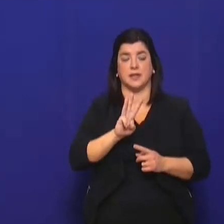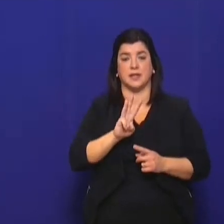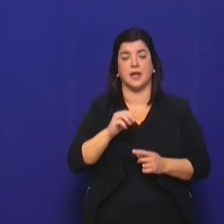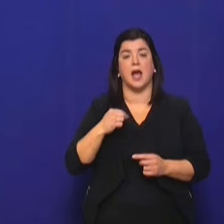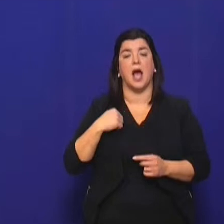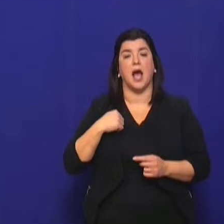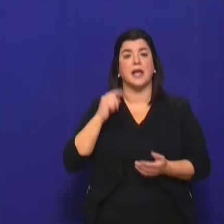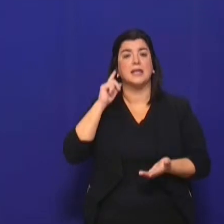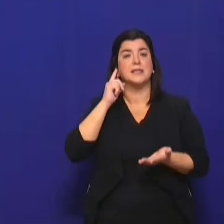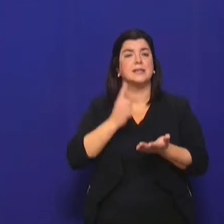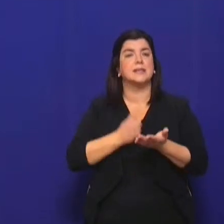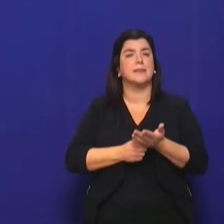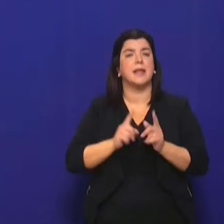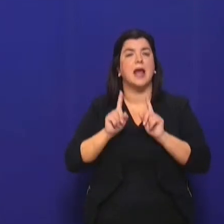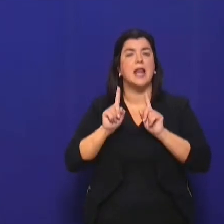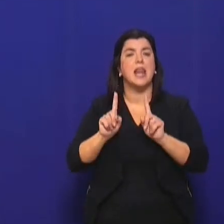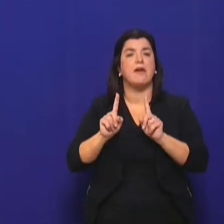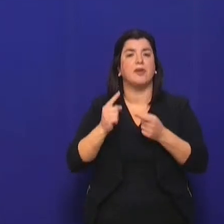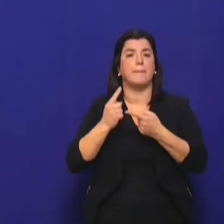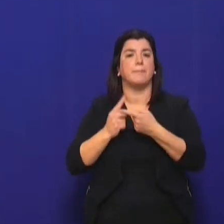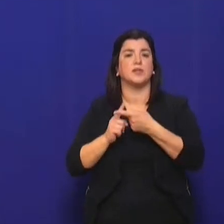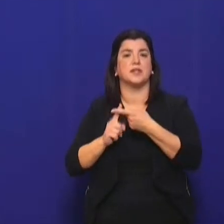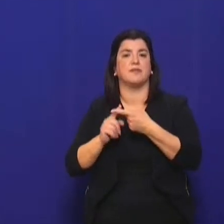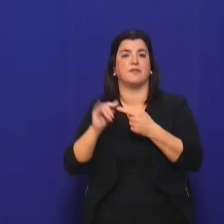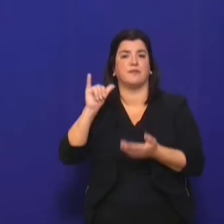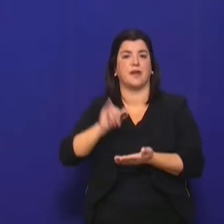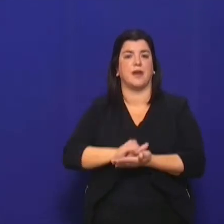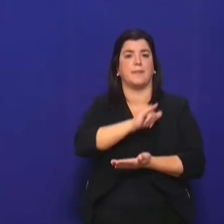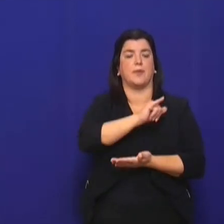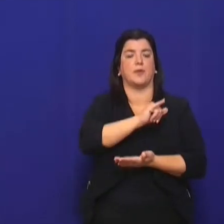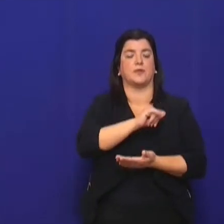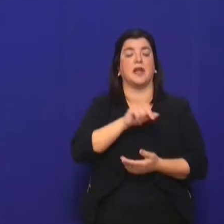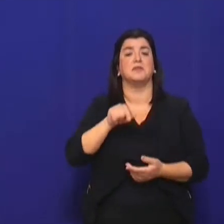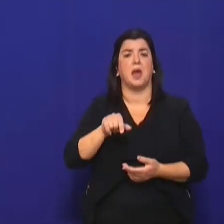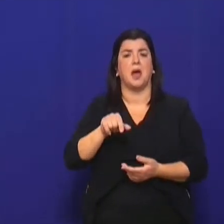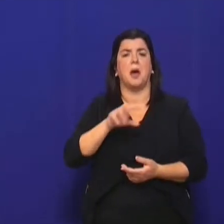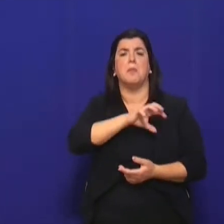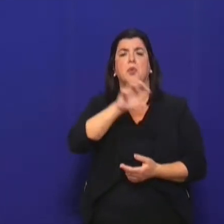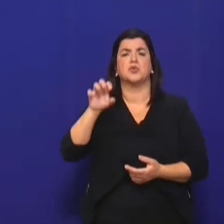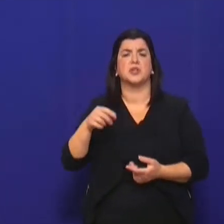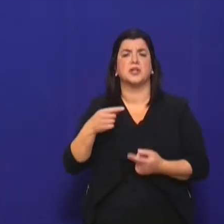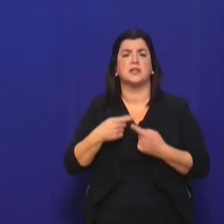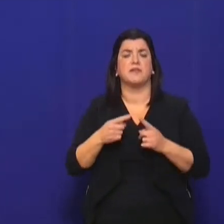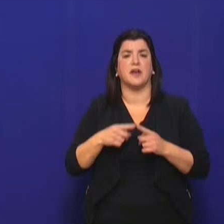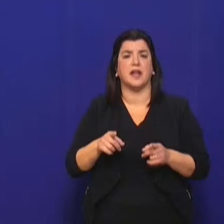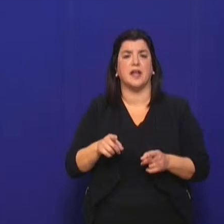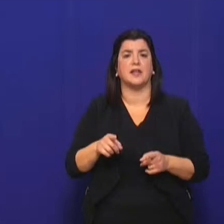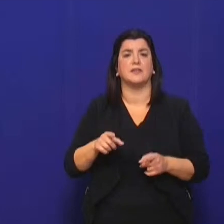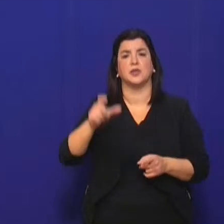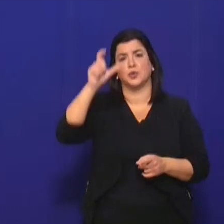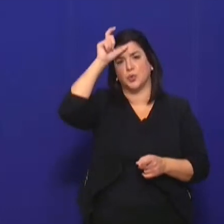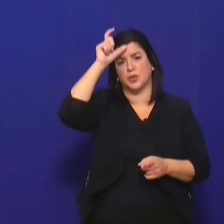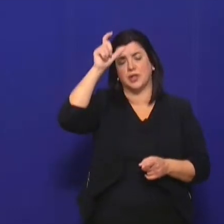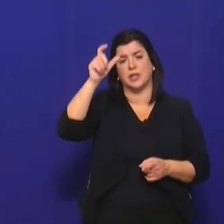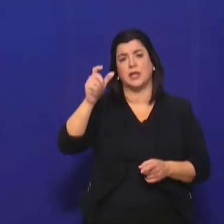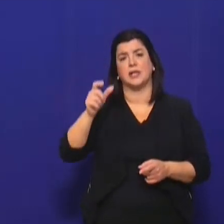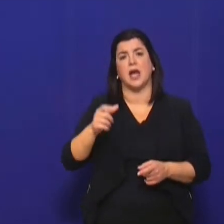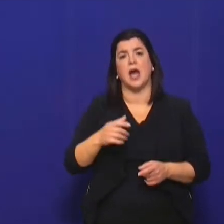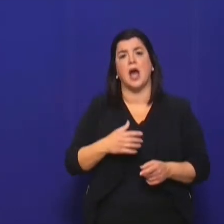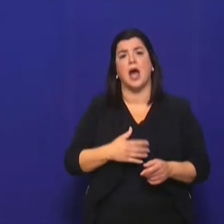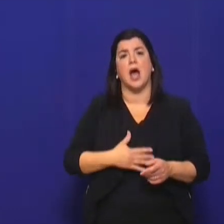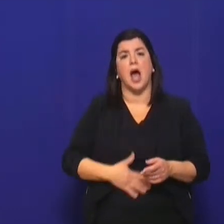dawn sibna 11 li kienu pożittivi. U dawn kienu minn diversi pajjiżi, fosthom Turkija, Hungary, l-Italja,